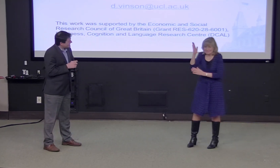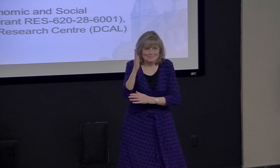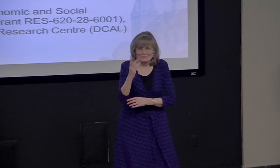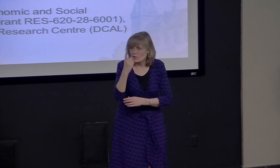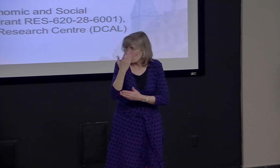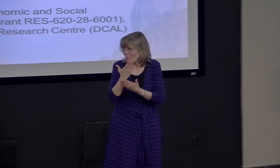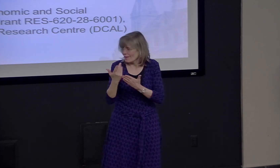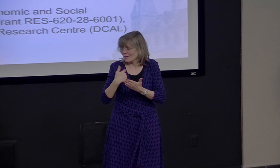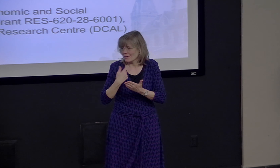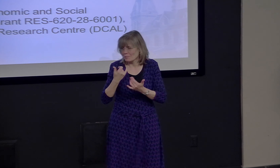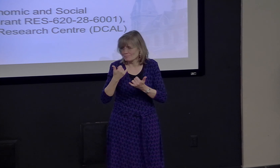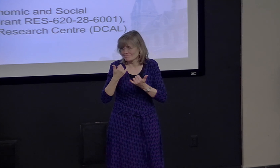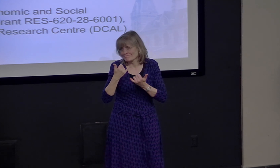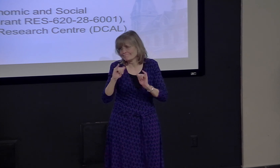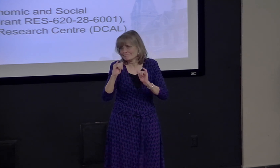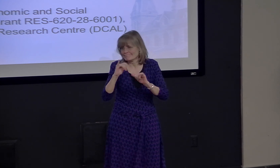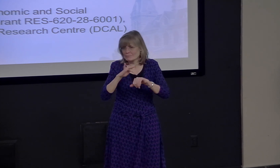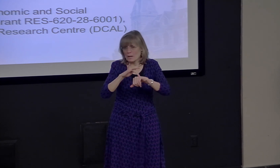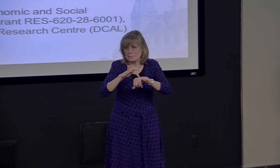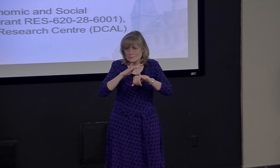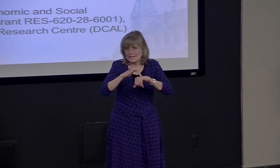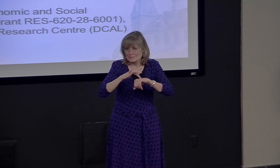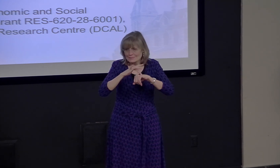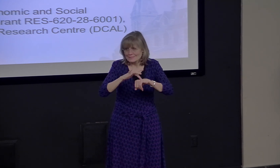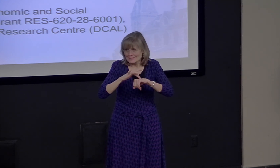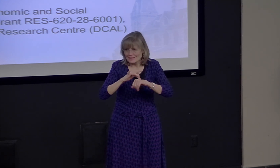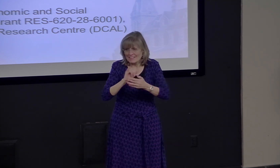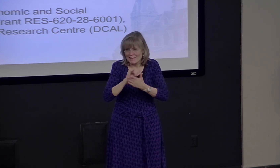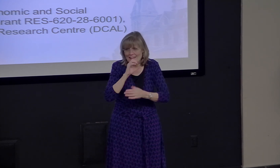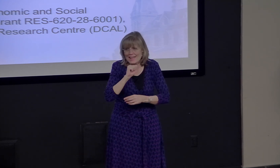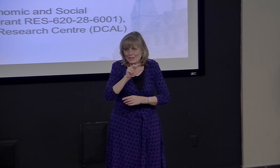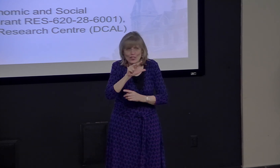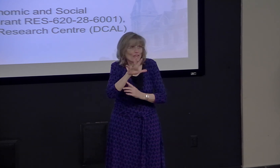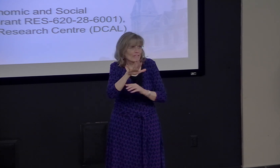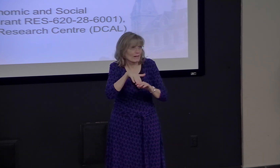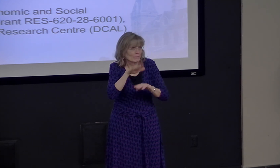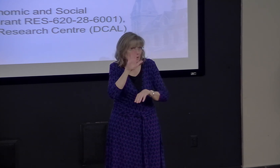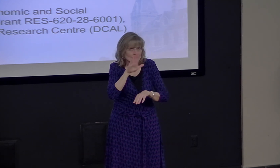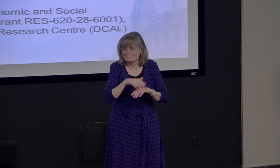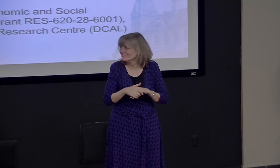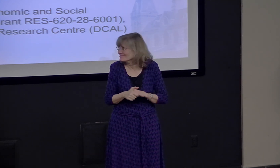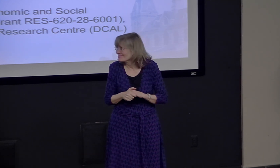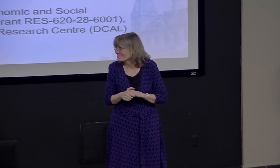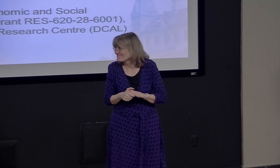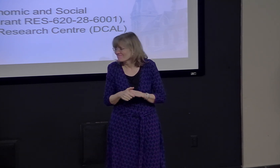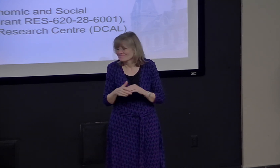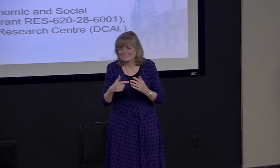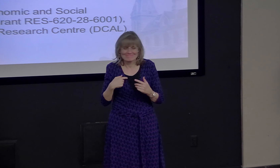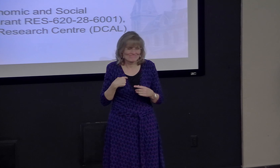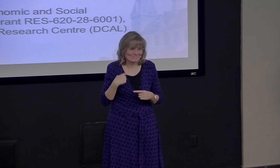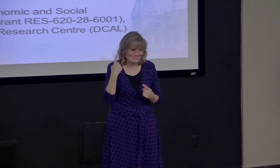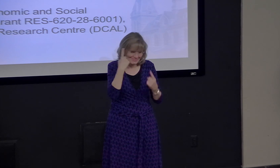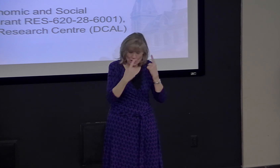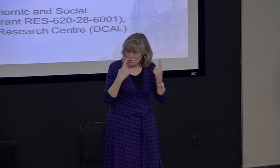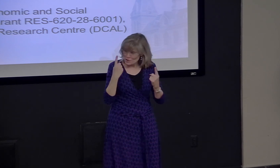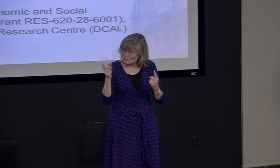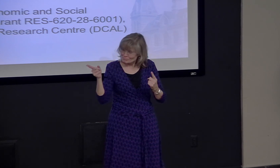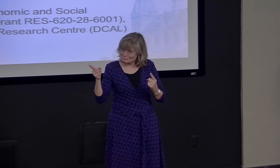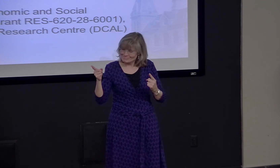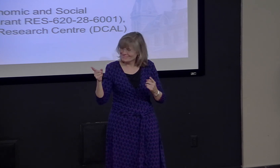wonderful presentation. One thing I'm still obsessing on is that age 35 and up. You and I both.